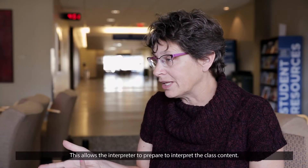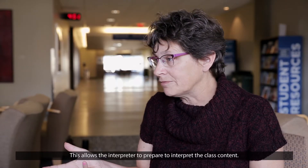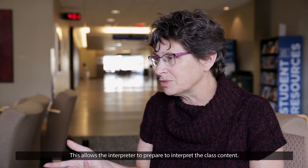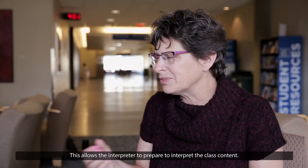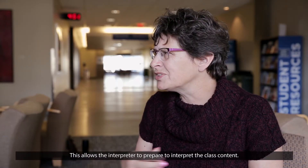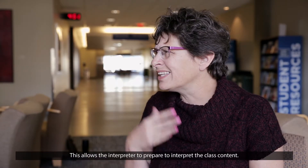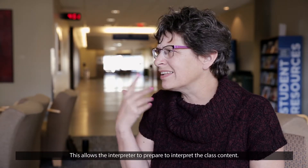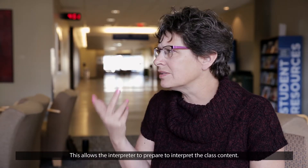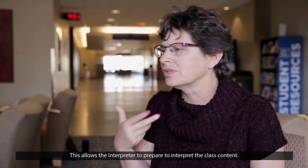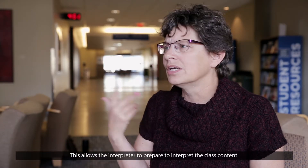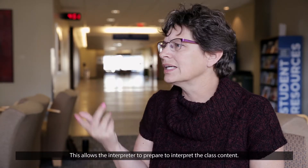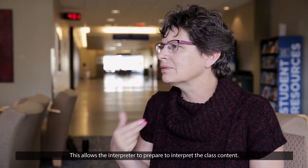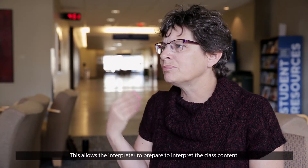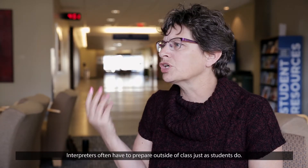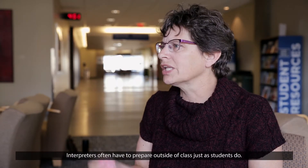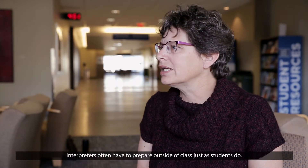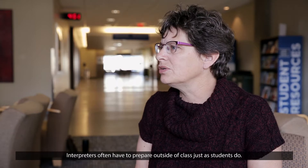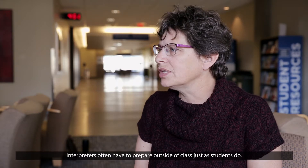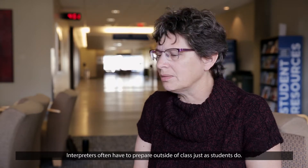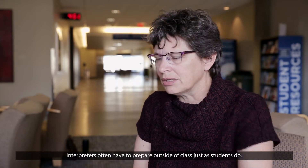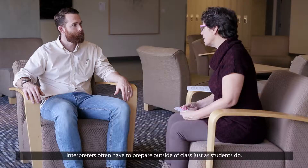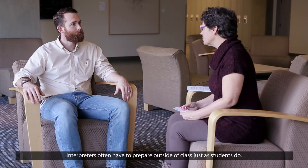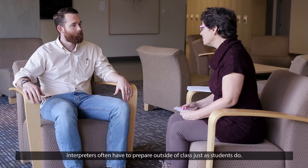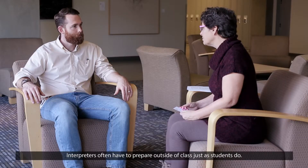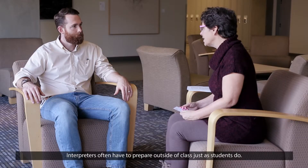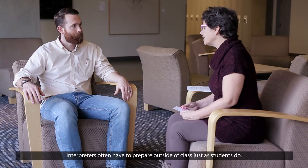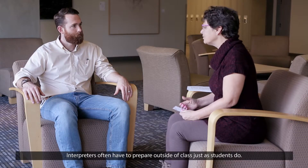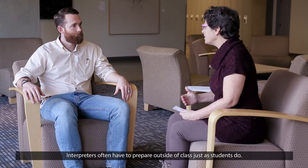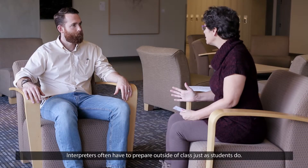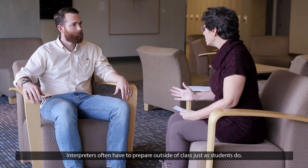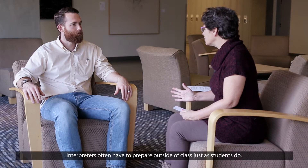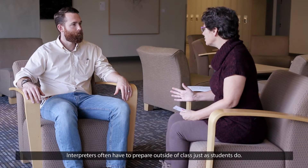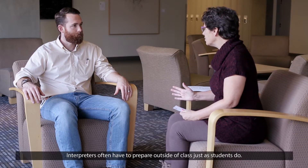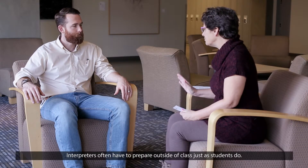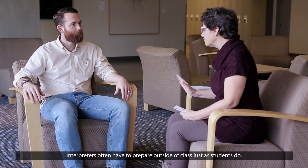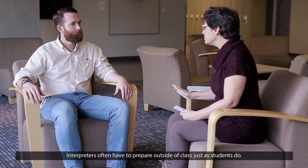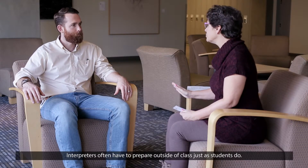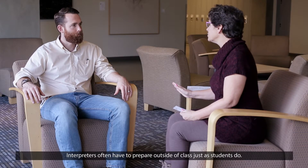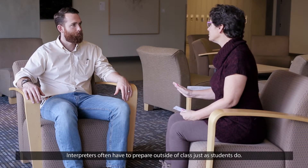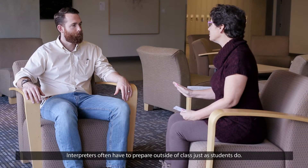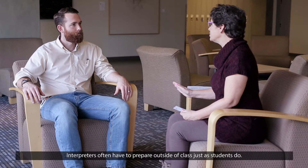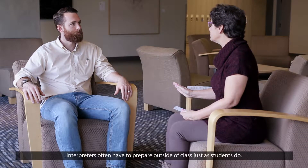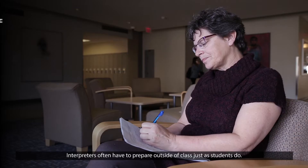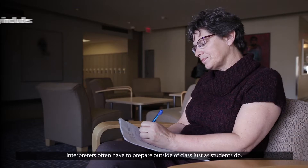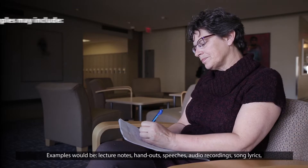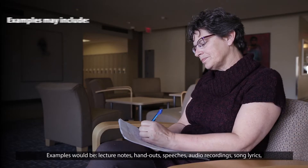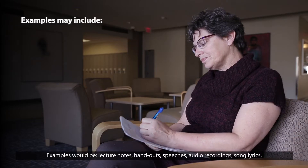the class content. Interpreters often have to prepare outside of class, just as students do. Examples would